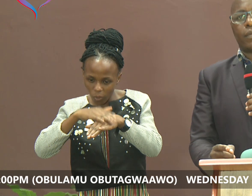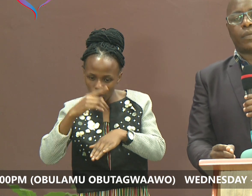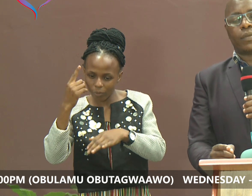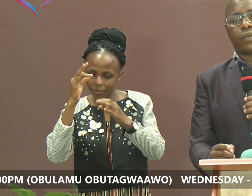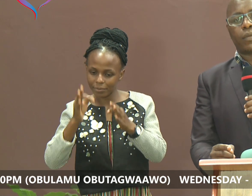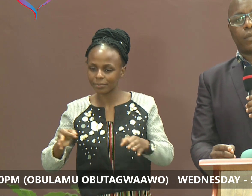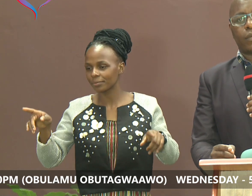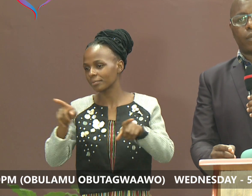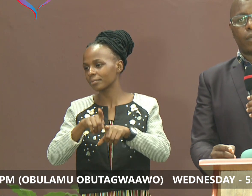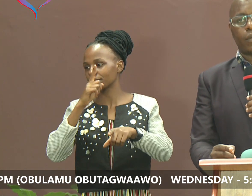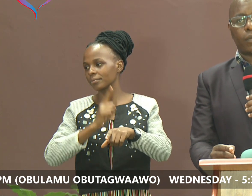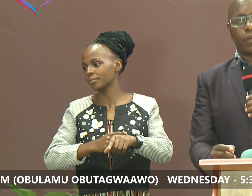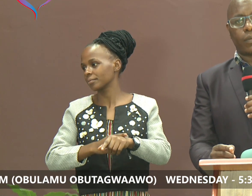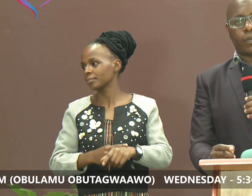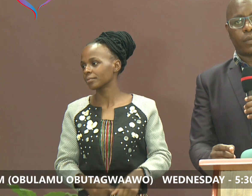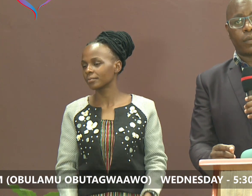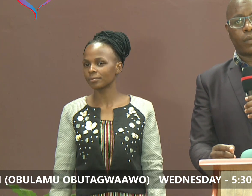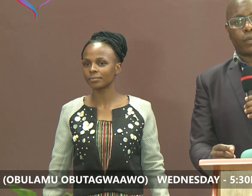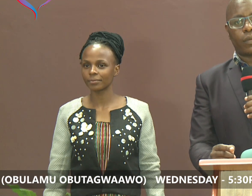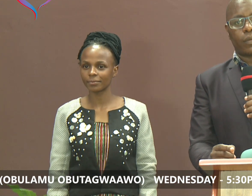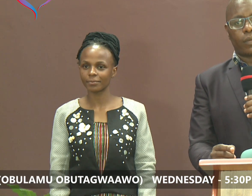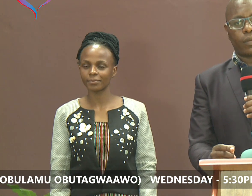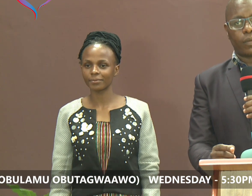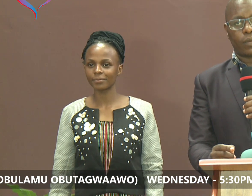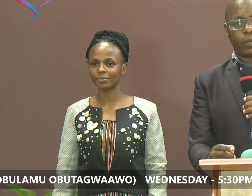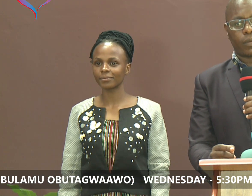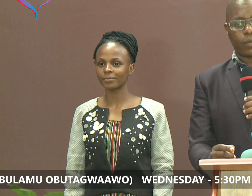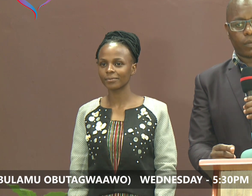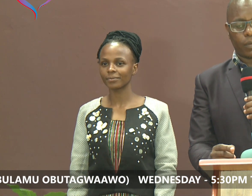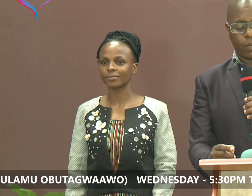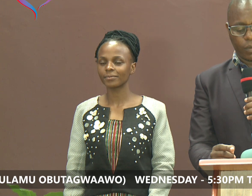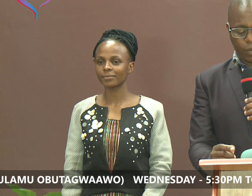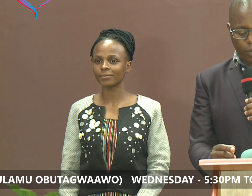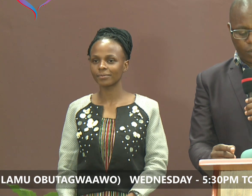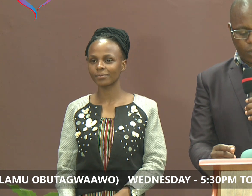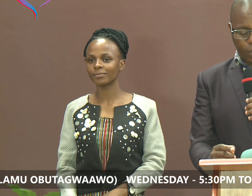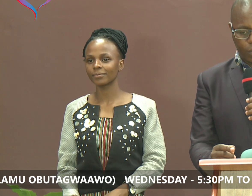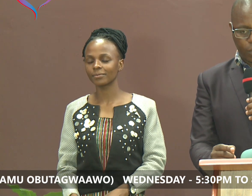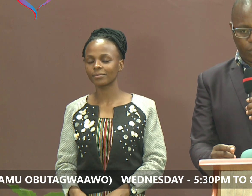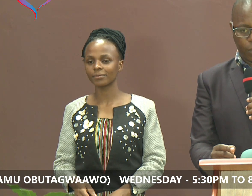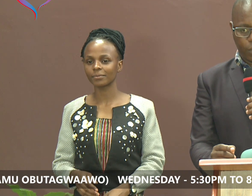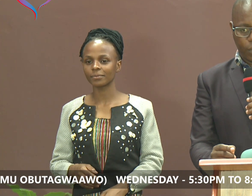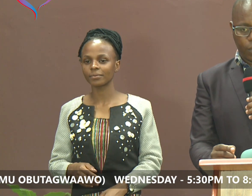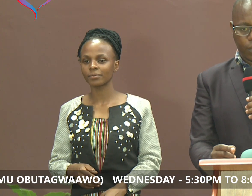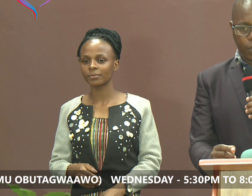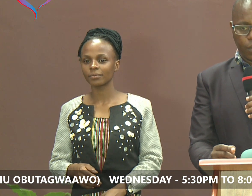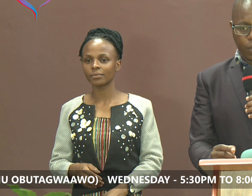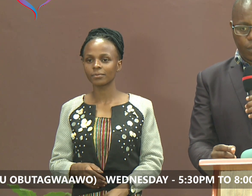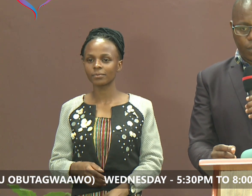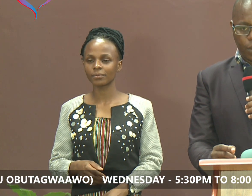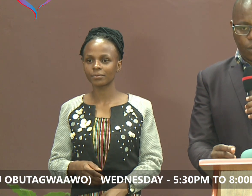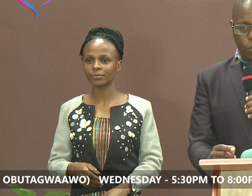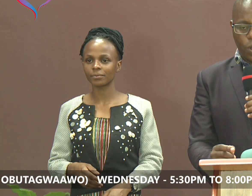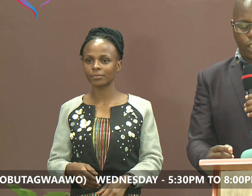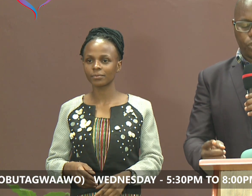nango kugamba nti Katonda yatuwa amaaso 2 naye obwongo yatuwa bwa mulundi gumu busobola kukola kintu kimu mu kiseera